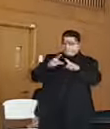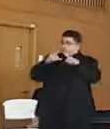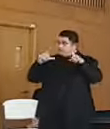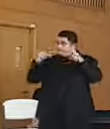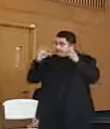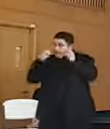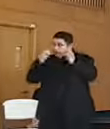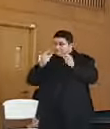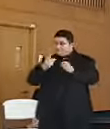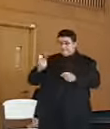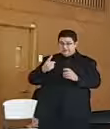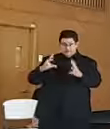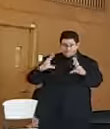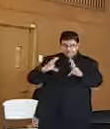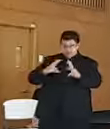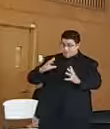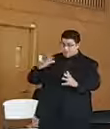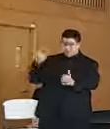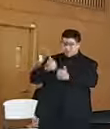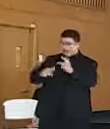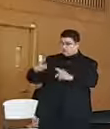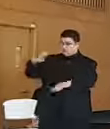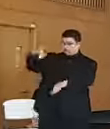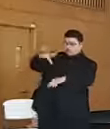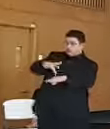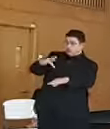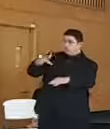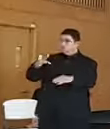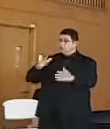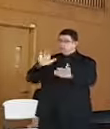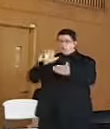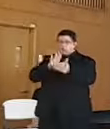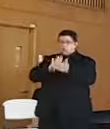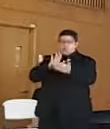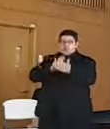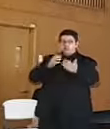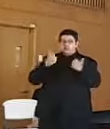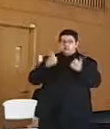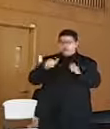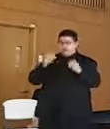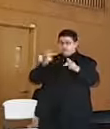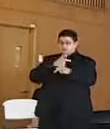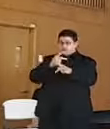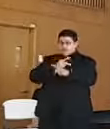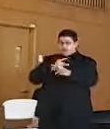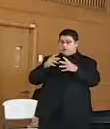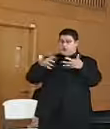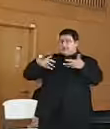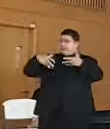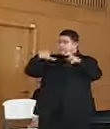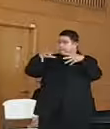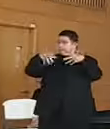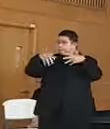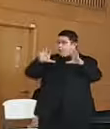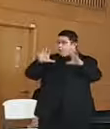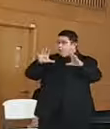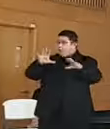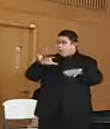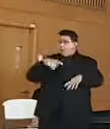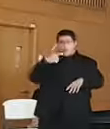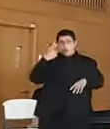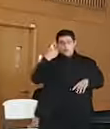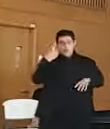someone, everyone touches the same object. And so literally schools are putting in place plans like basketball, which looks like one person shooting and